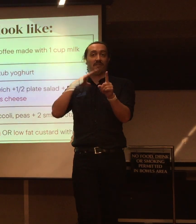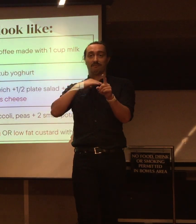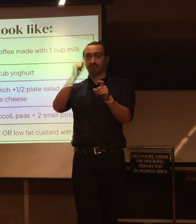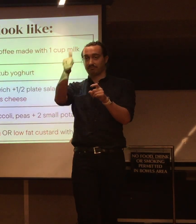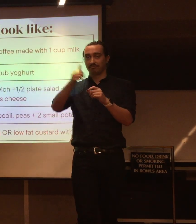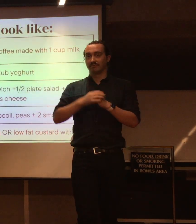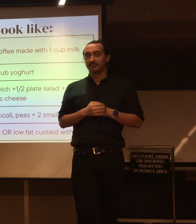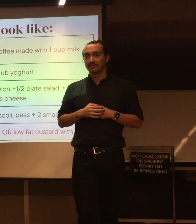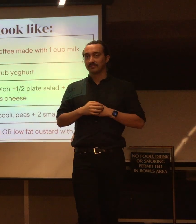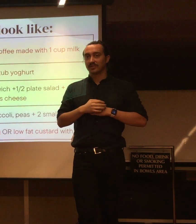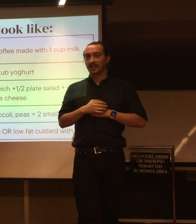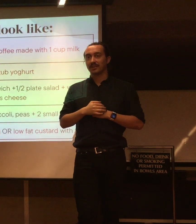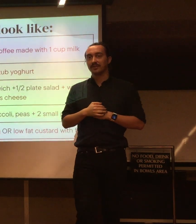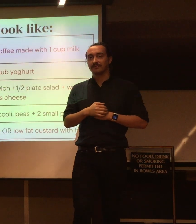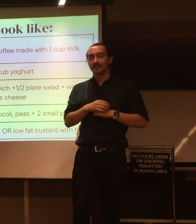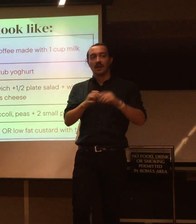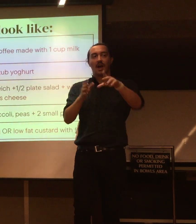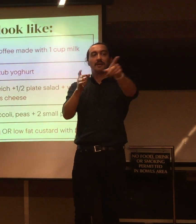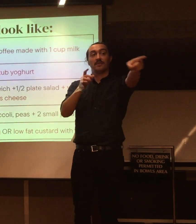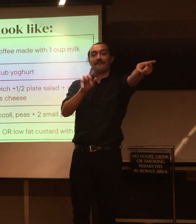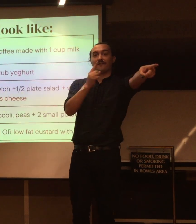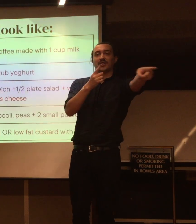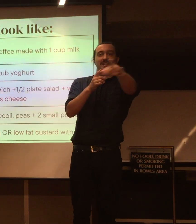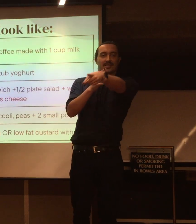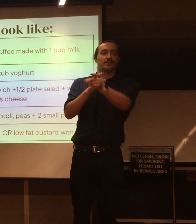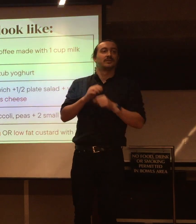Okay, Wraps cool.